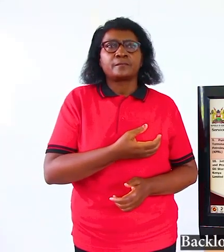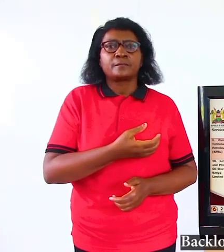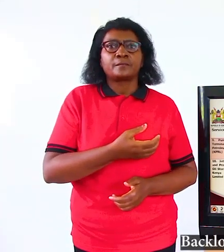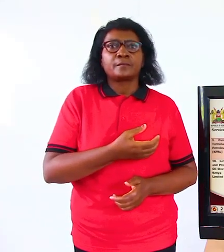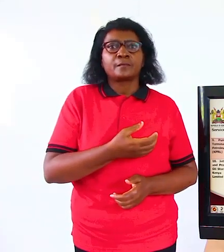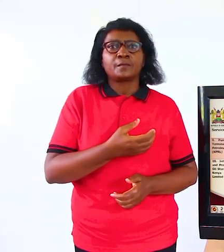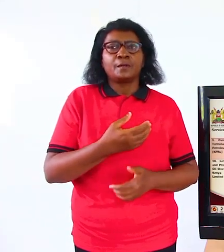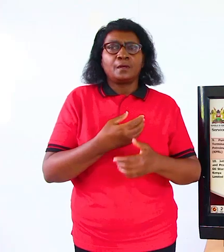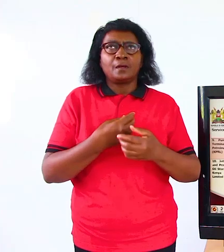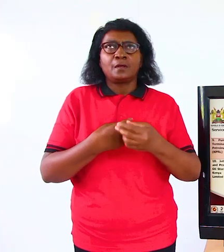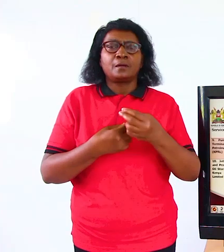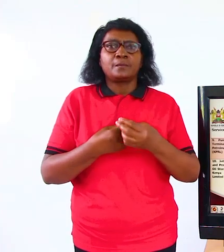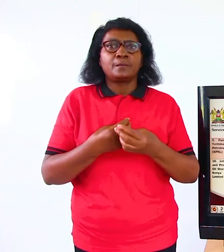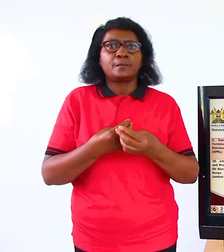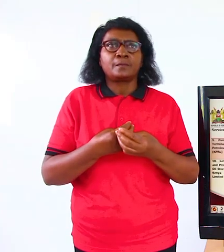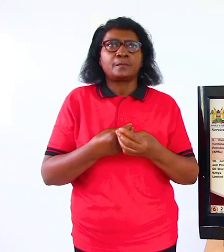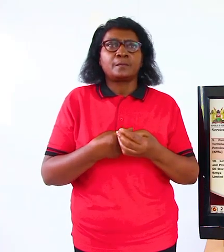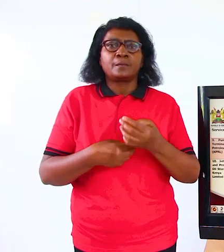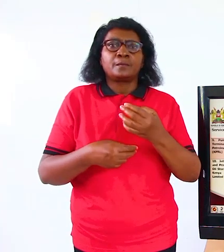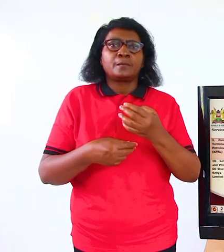Backloading $1 US.